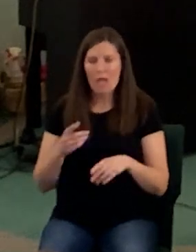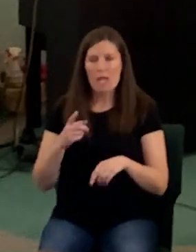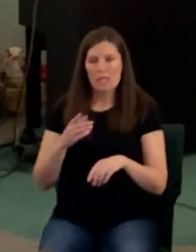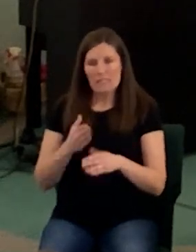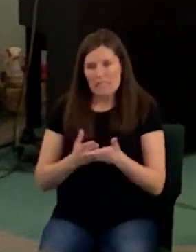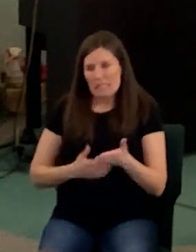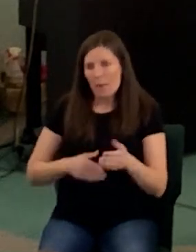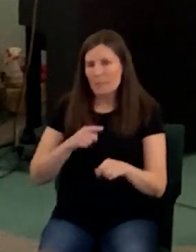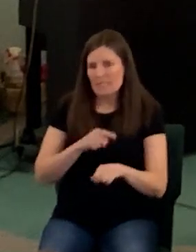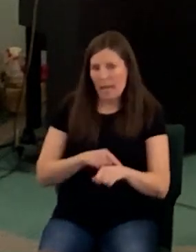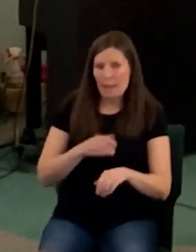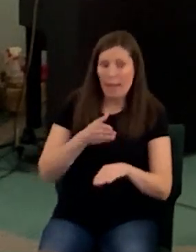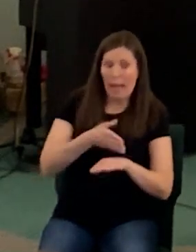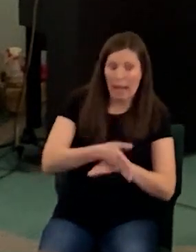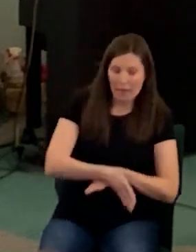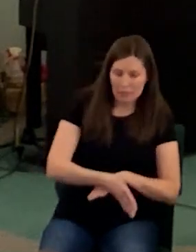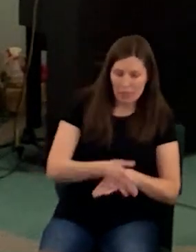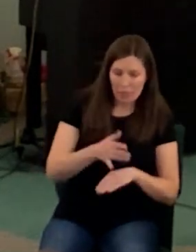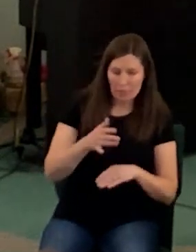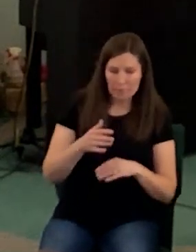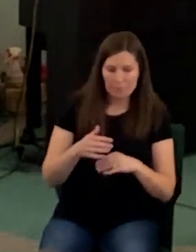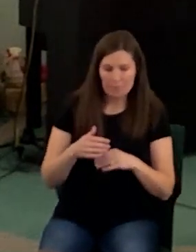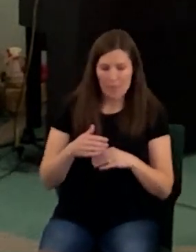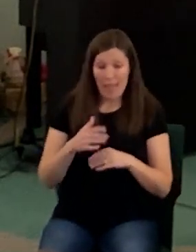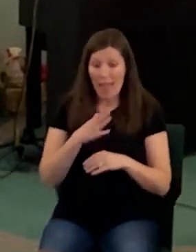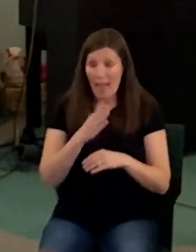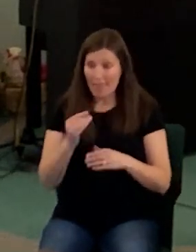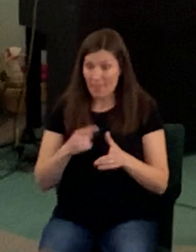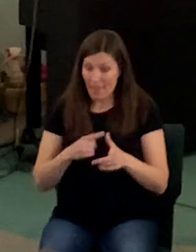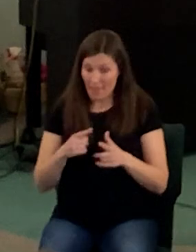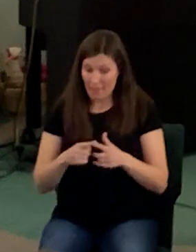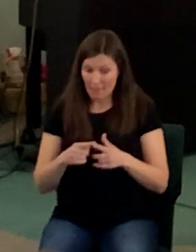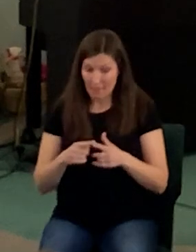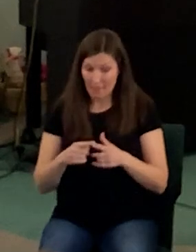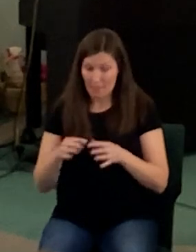reference. He describes the time, and then he describes the place here.